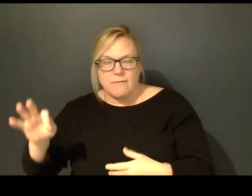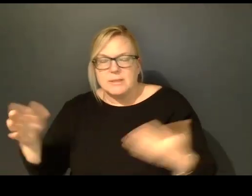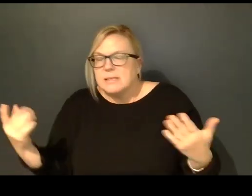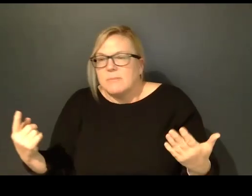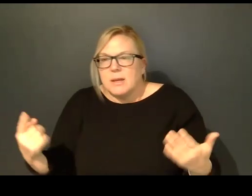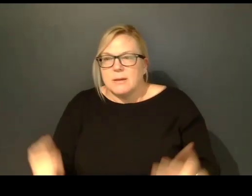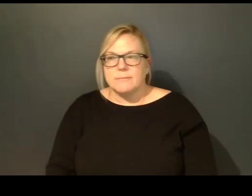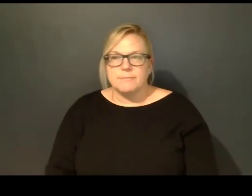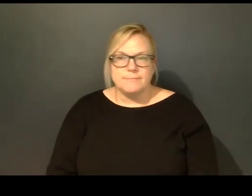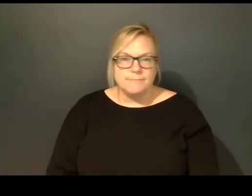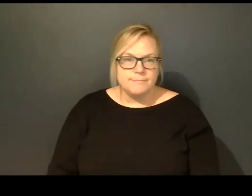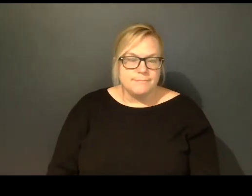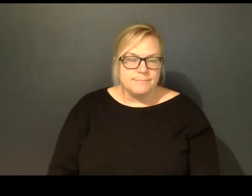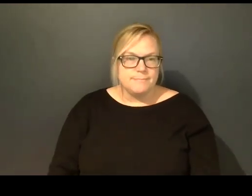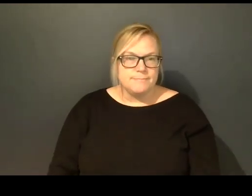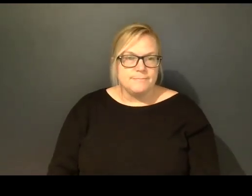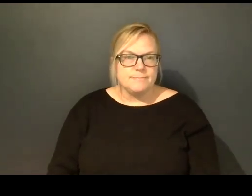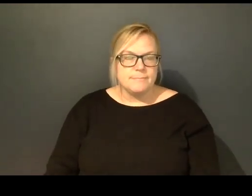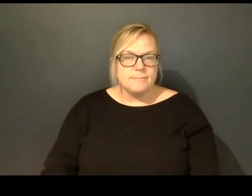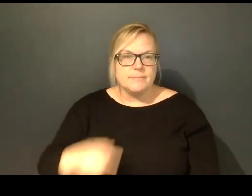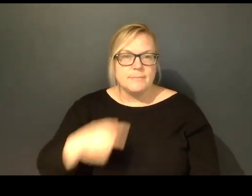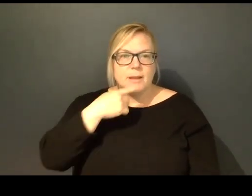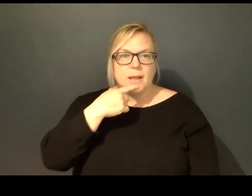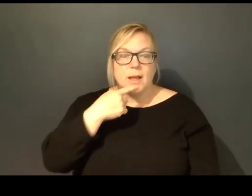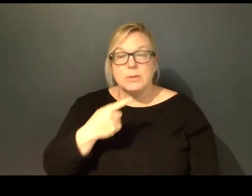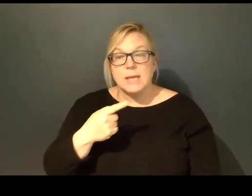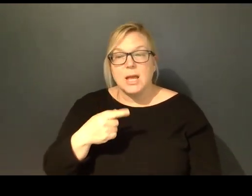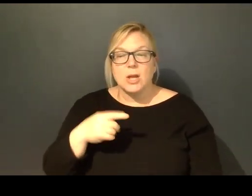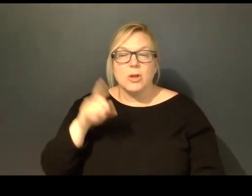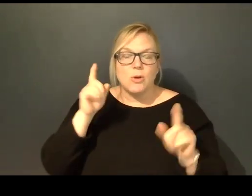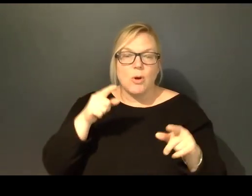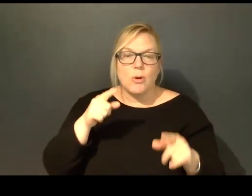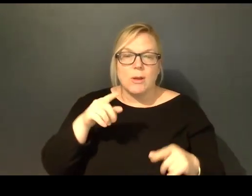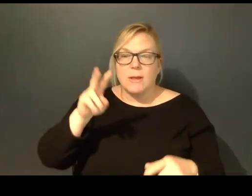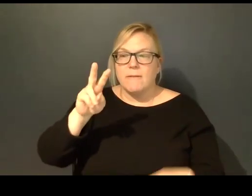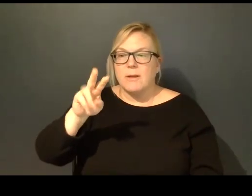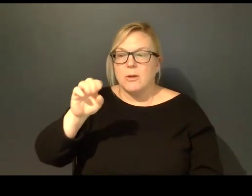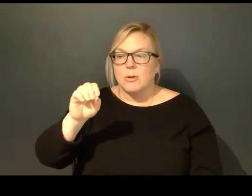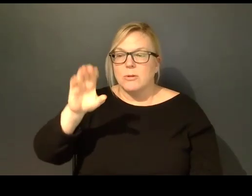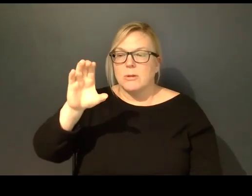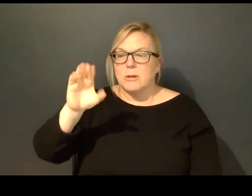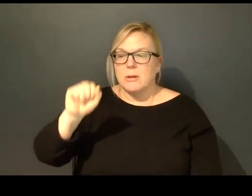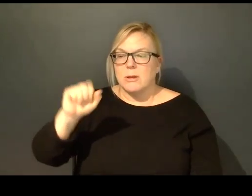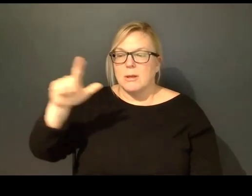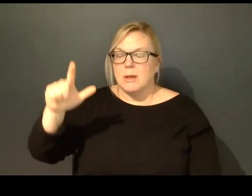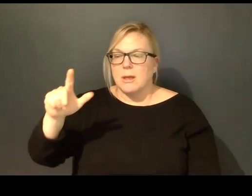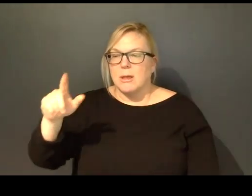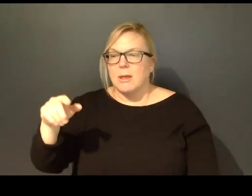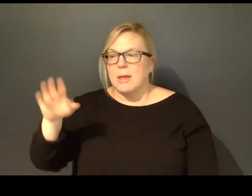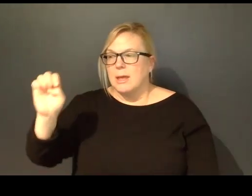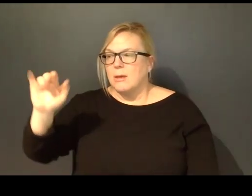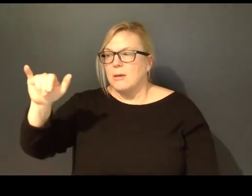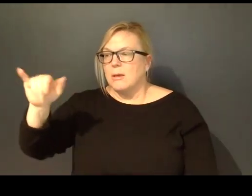say go to the Vocal Eye, VOCALI. This is